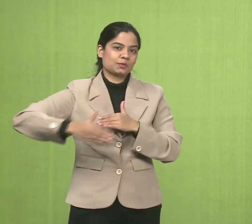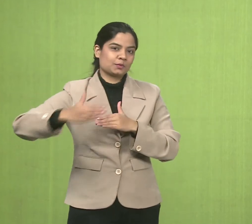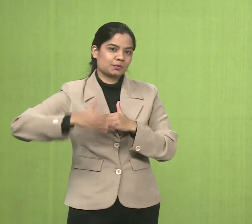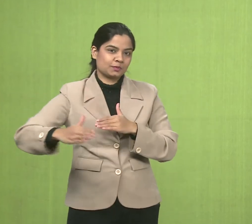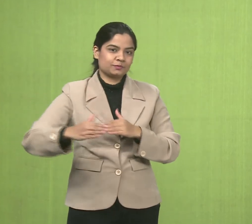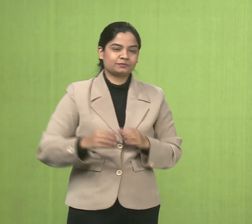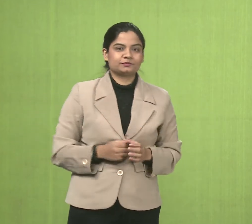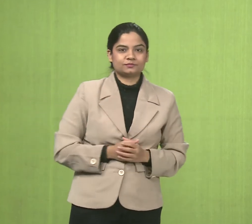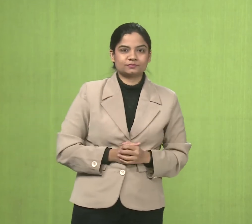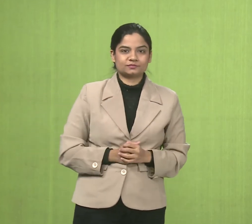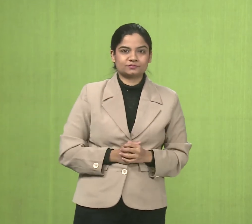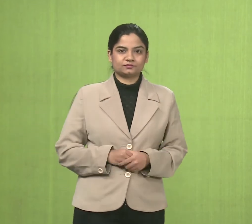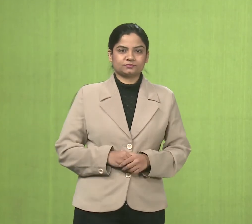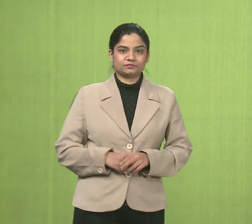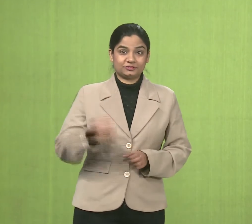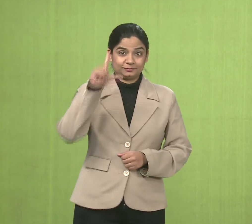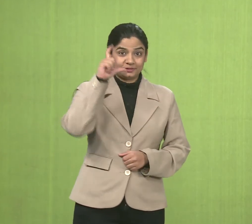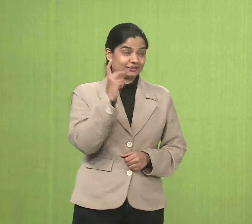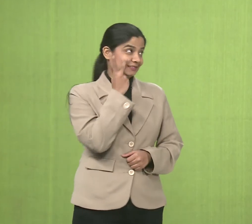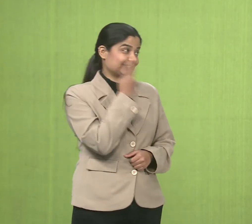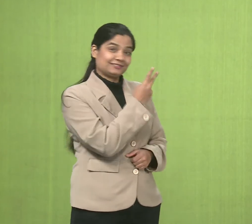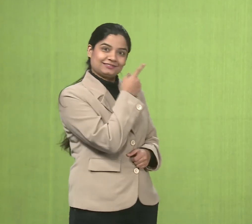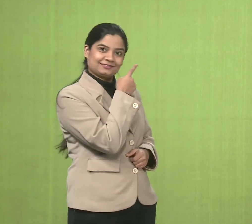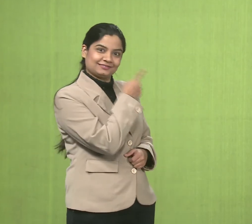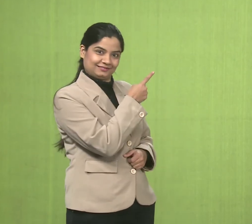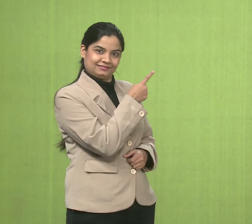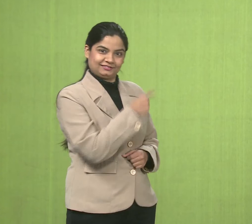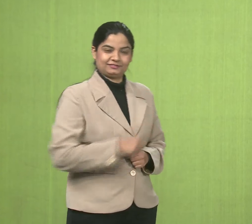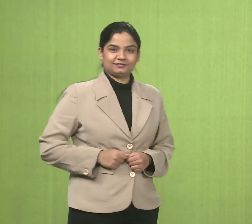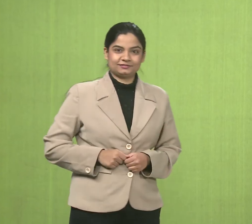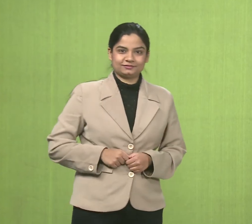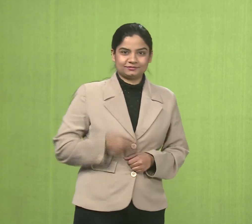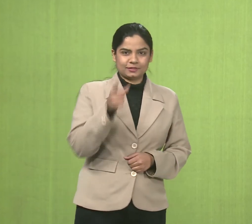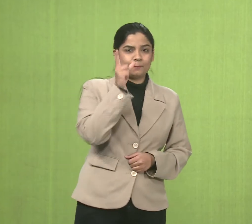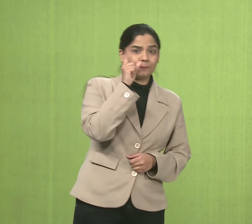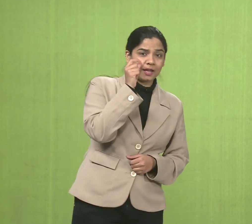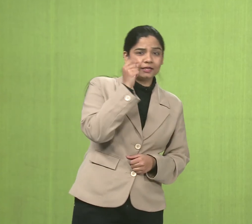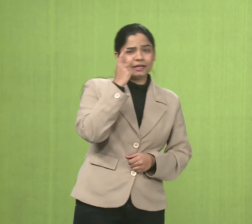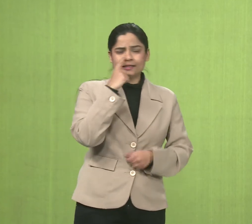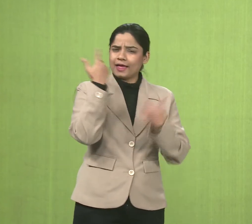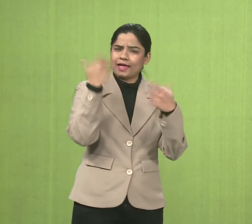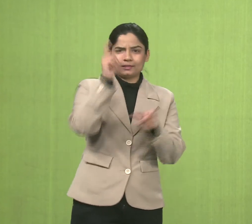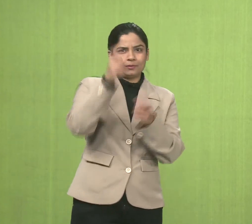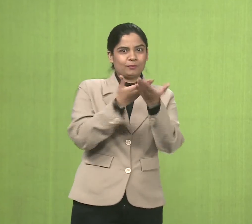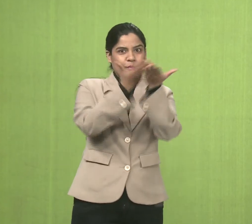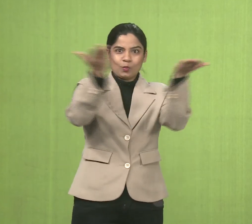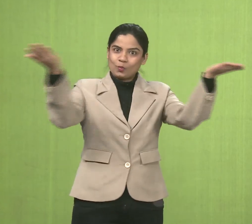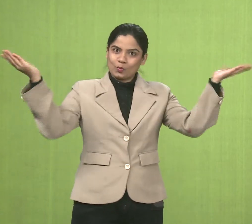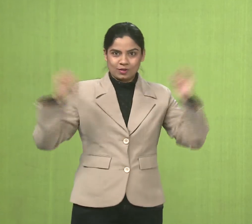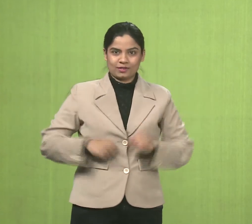We'll discuss more about this. As you can see from the picture, adolescence for both, be it a